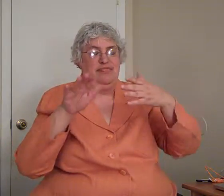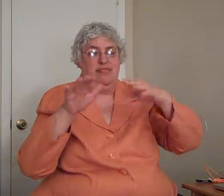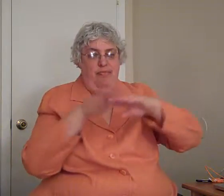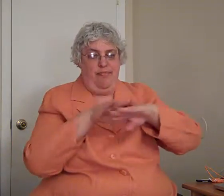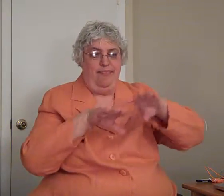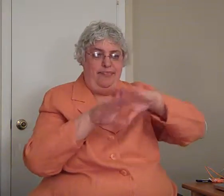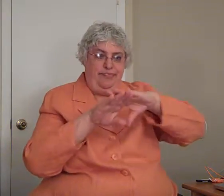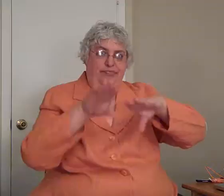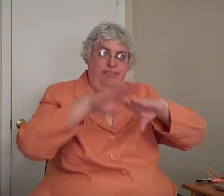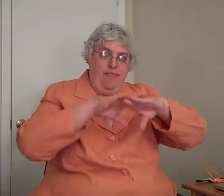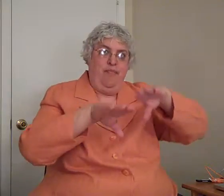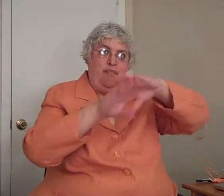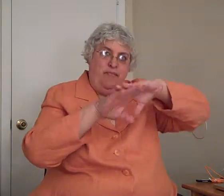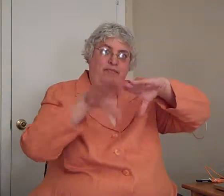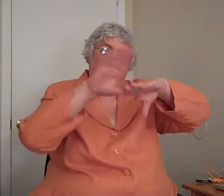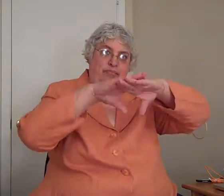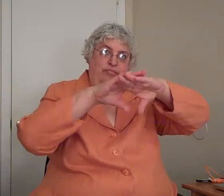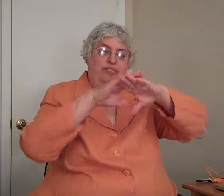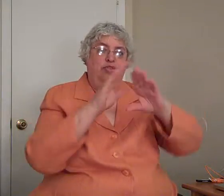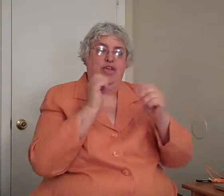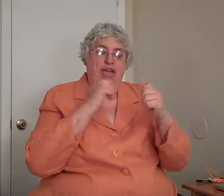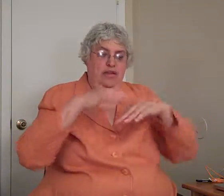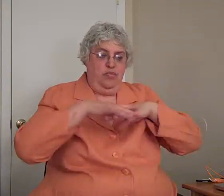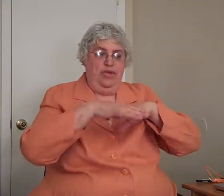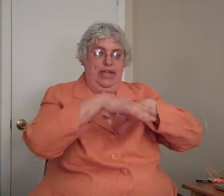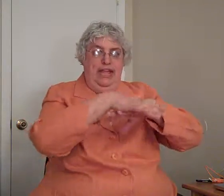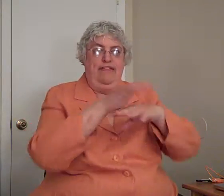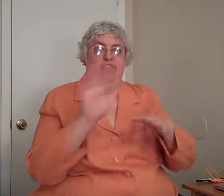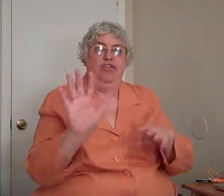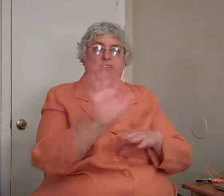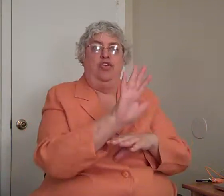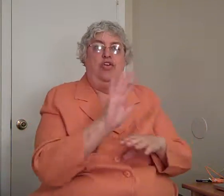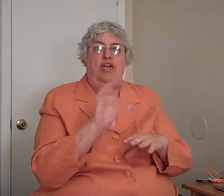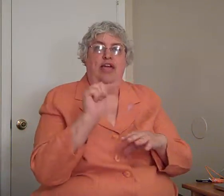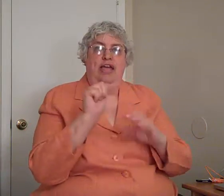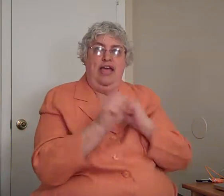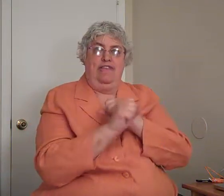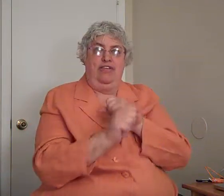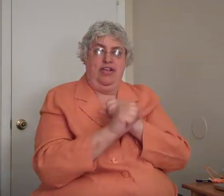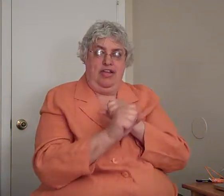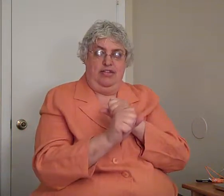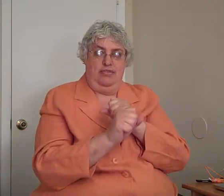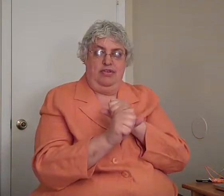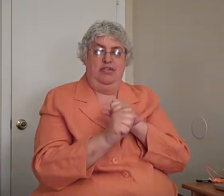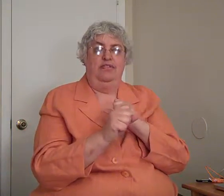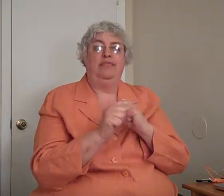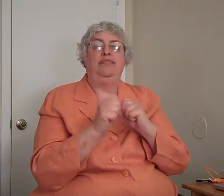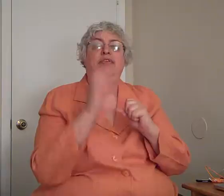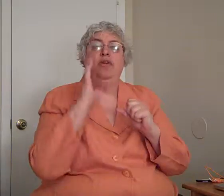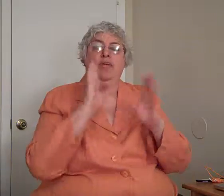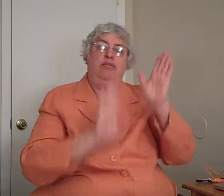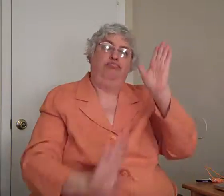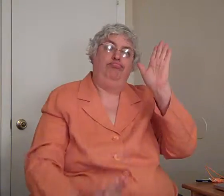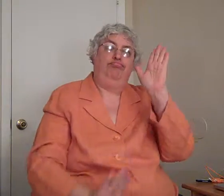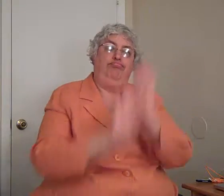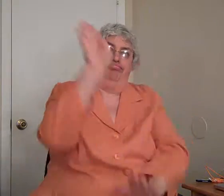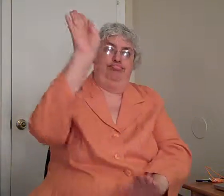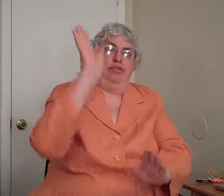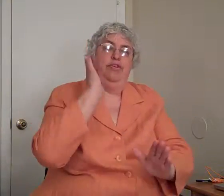of psychology that you can weave into your ads and into your sales presentations, which are literally will skyrocket your results overnight.